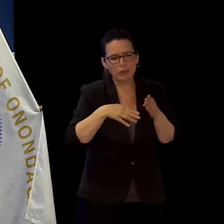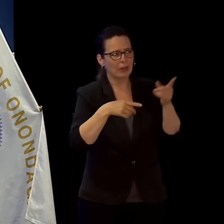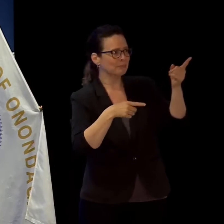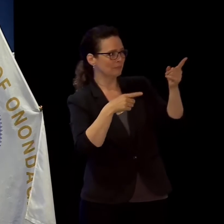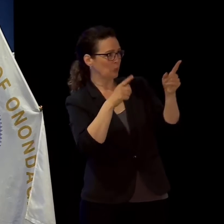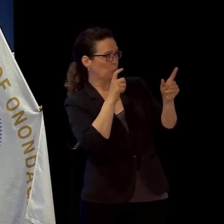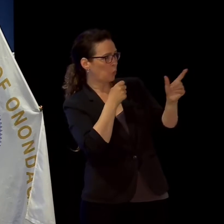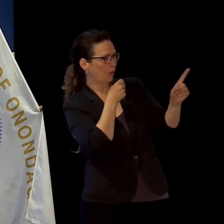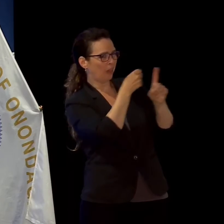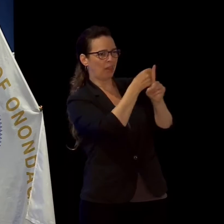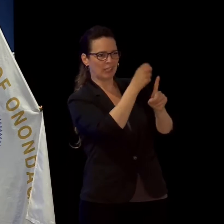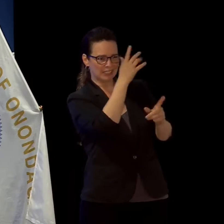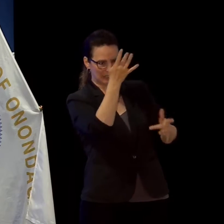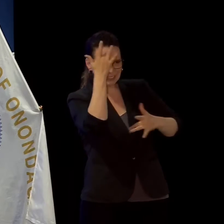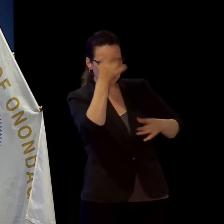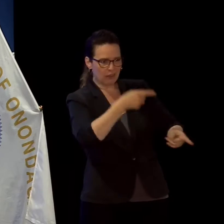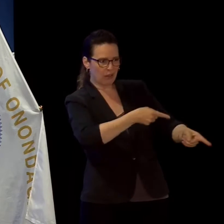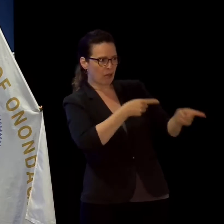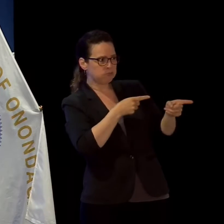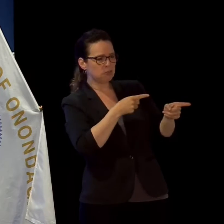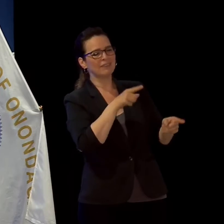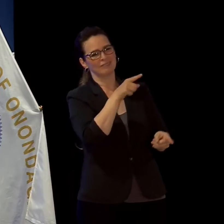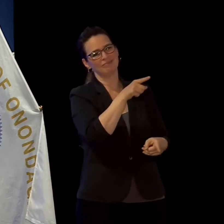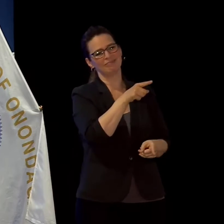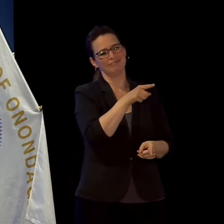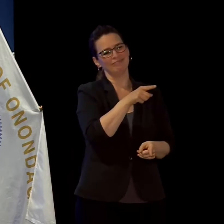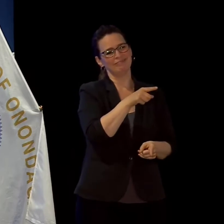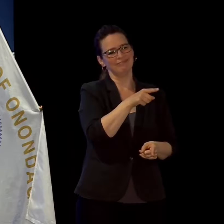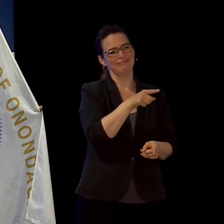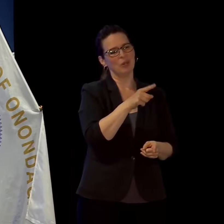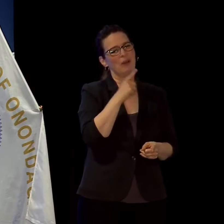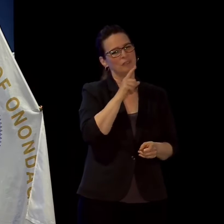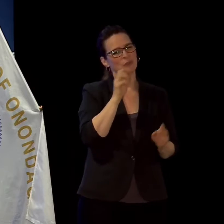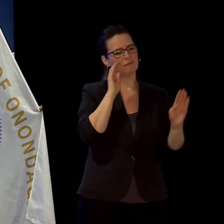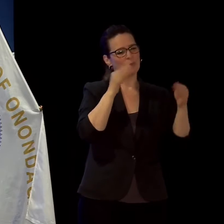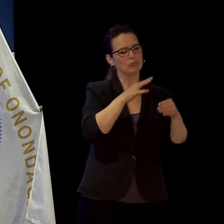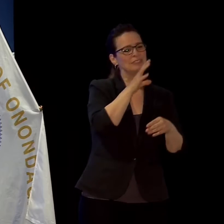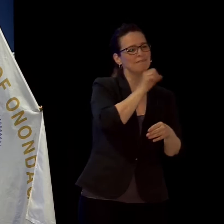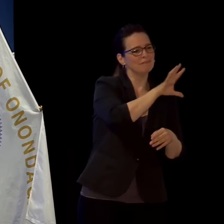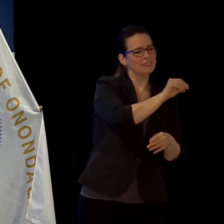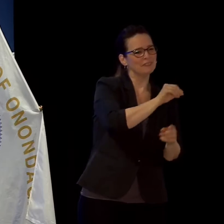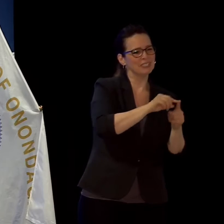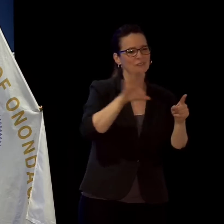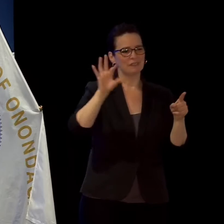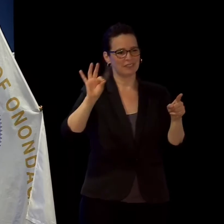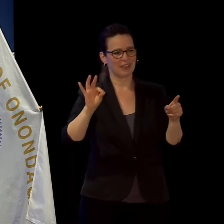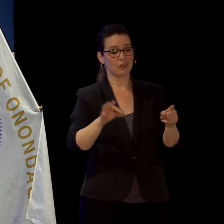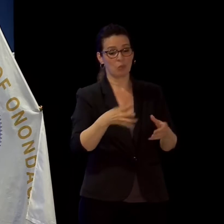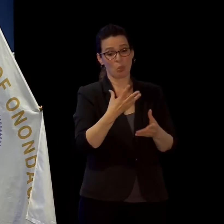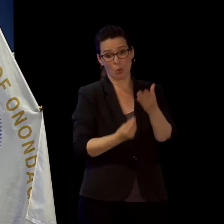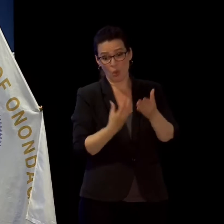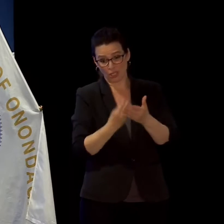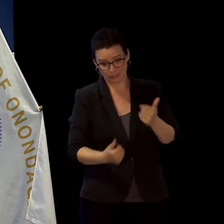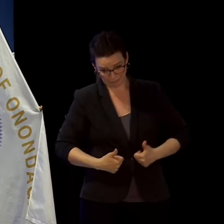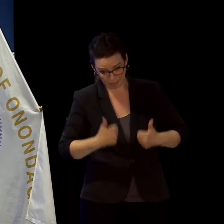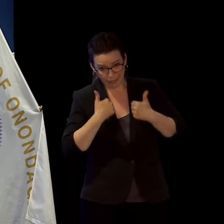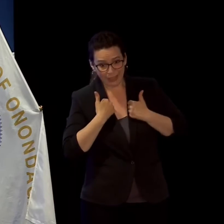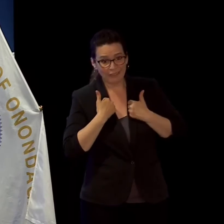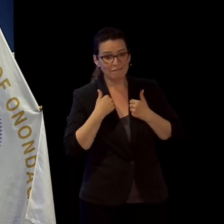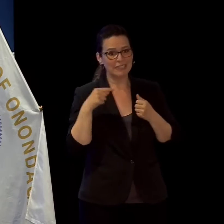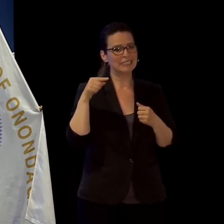younger demographics, that demographic there, we've seen more loss of life than 40 to 49. So I